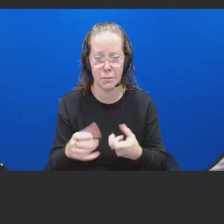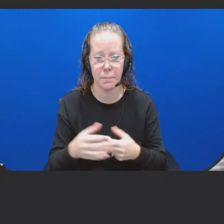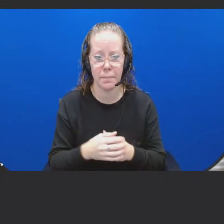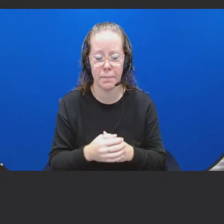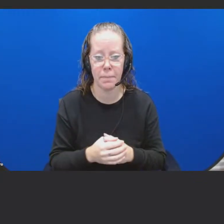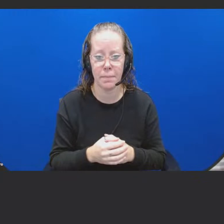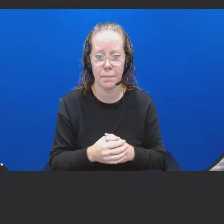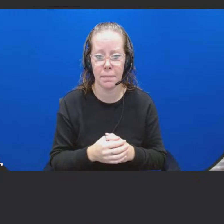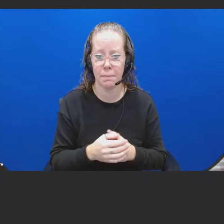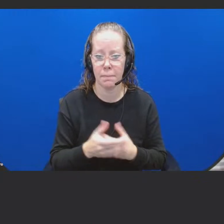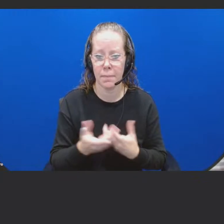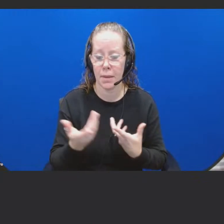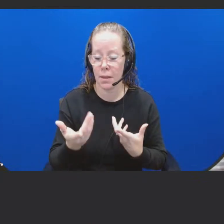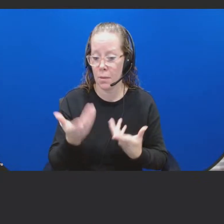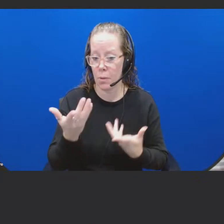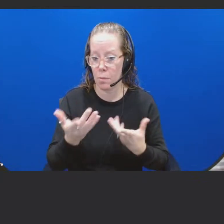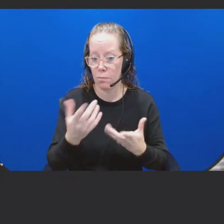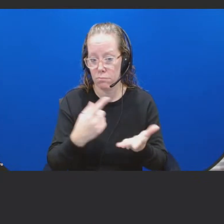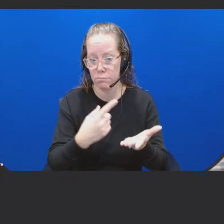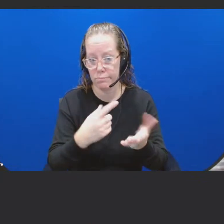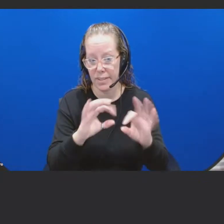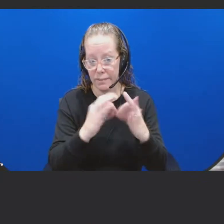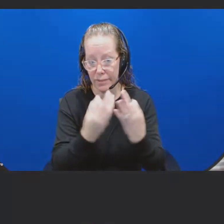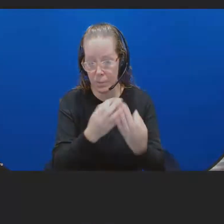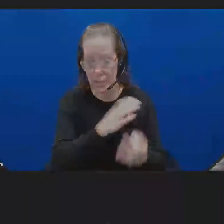council and have a great day.